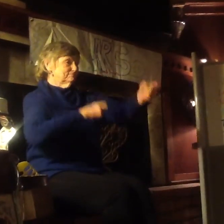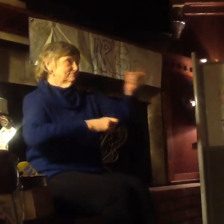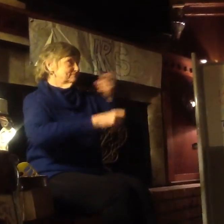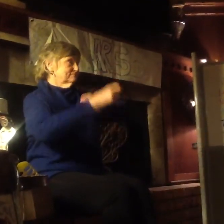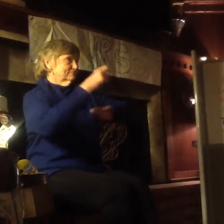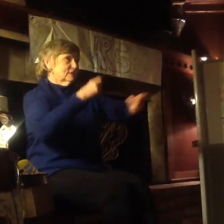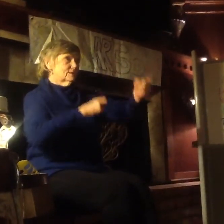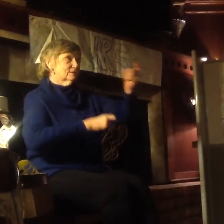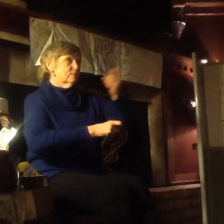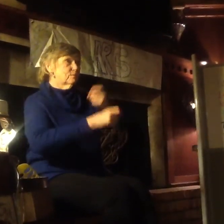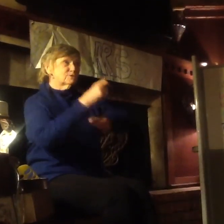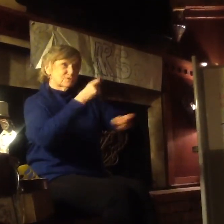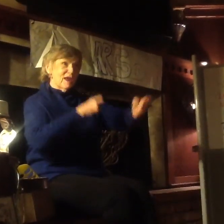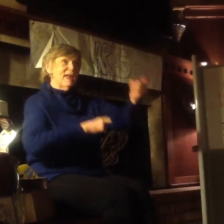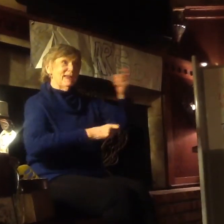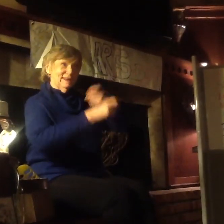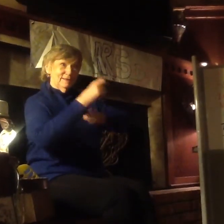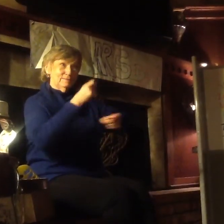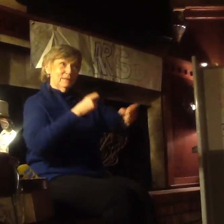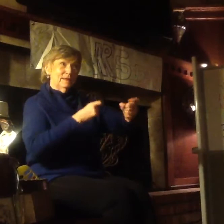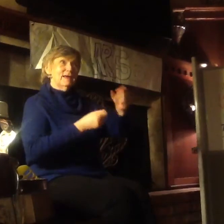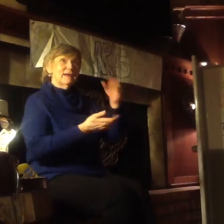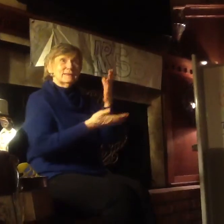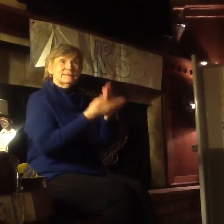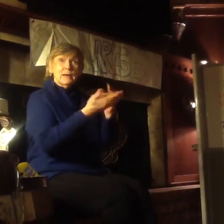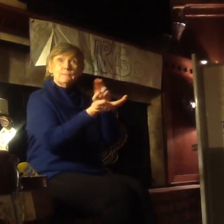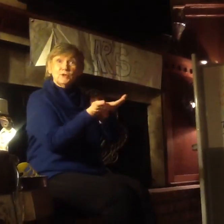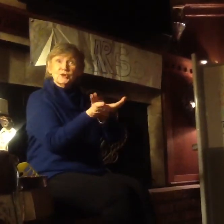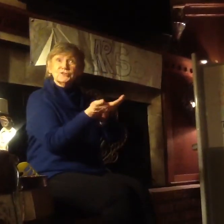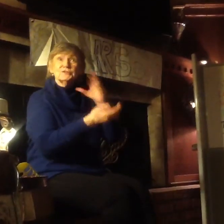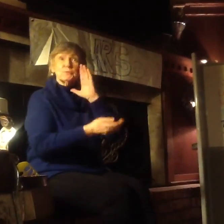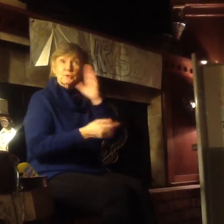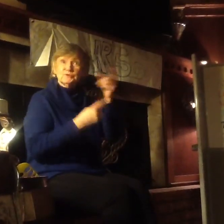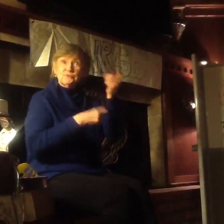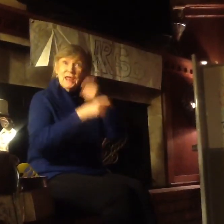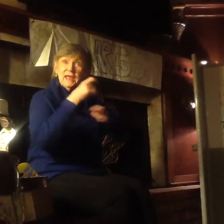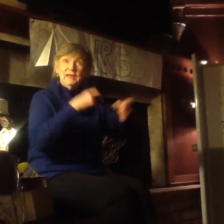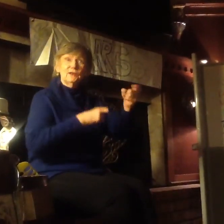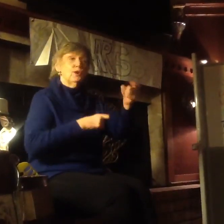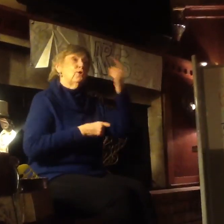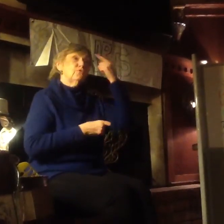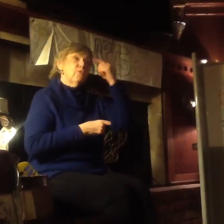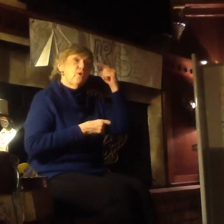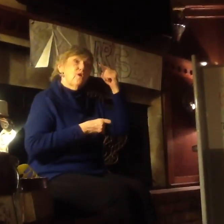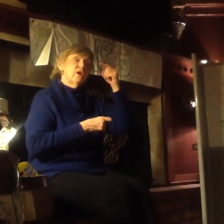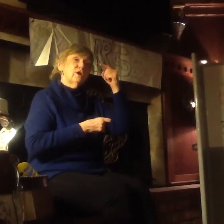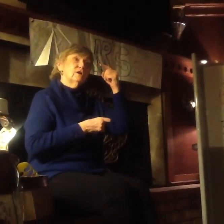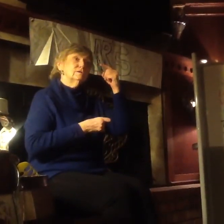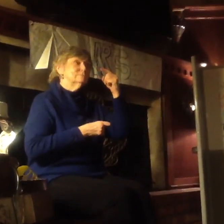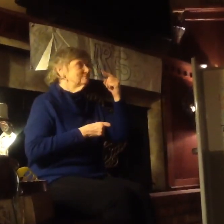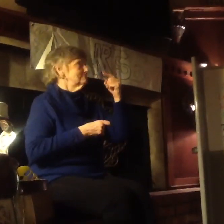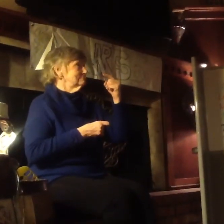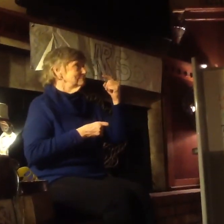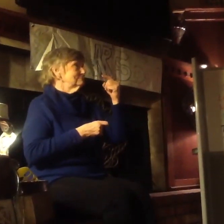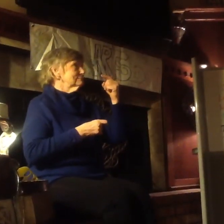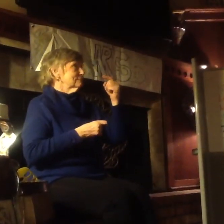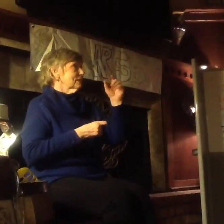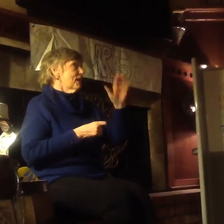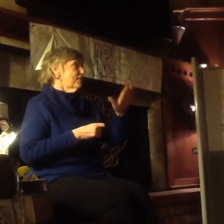will trade. Some nurses will trade for